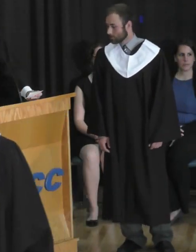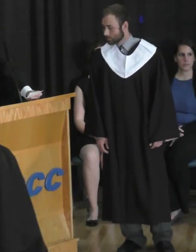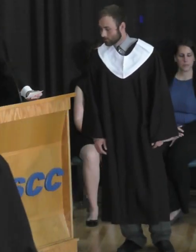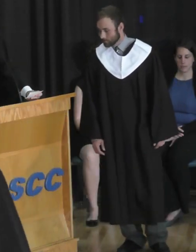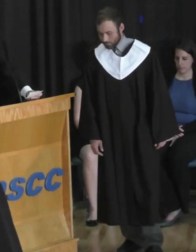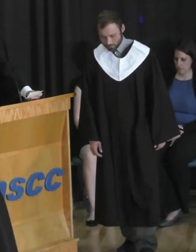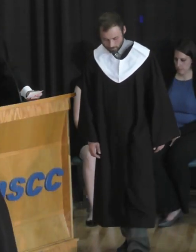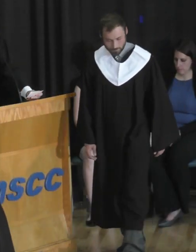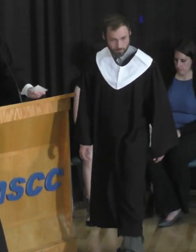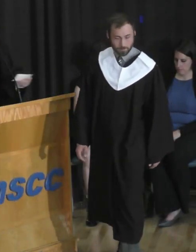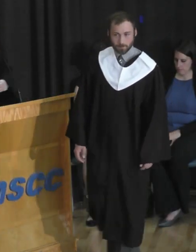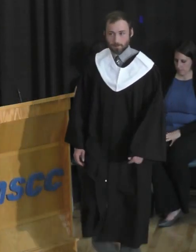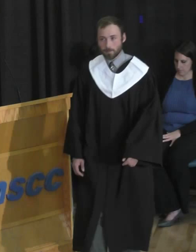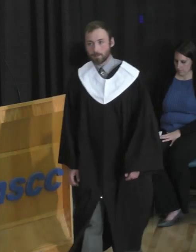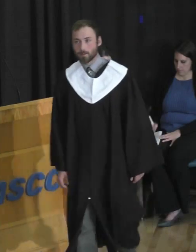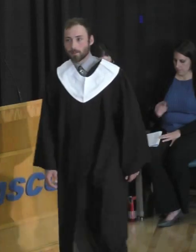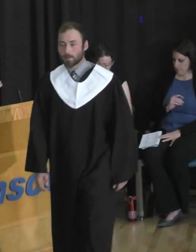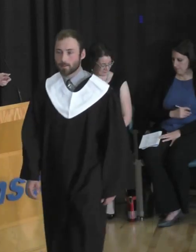Devin Winchester.